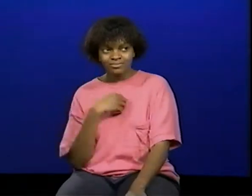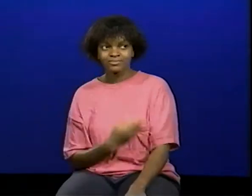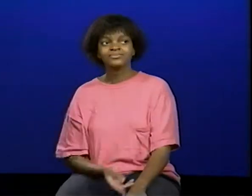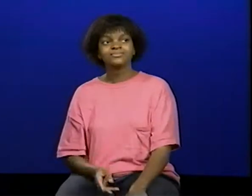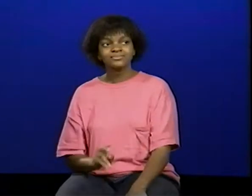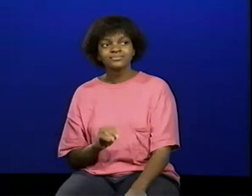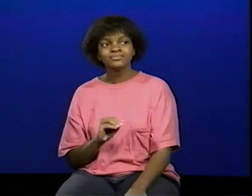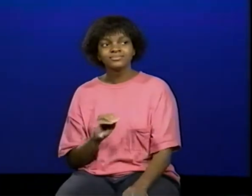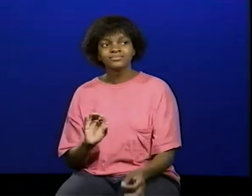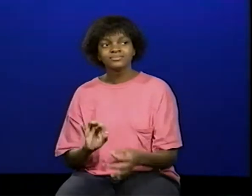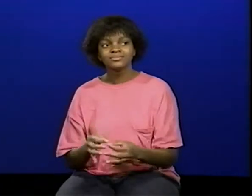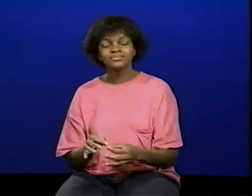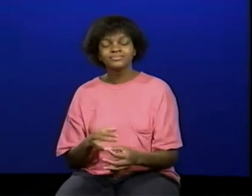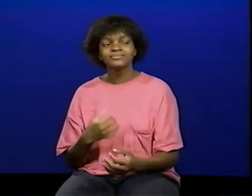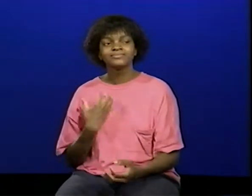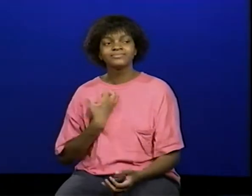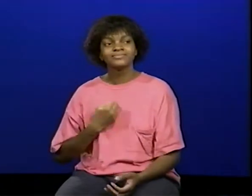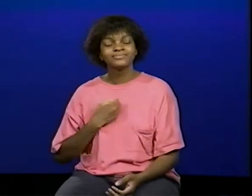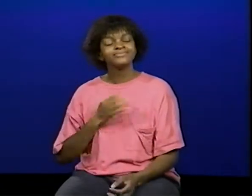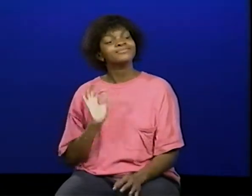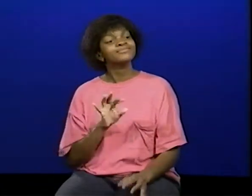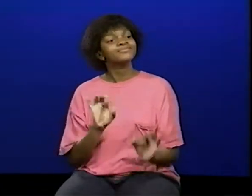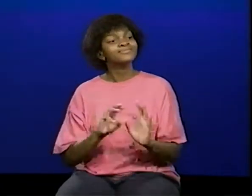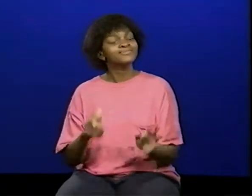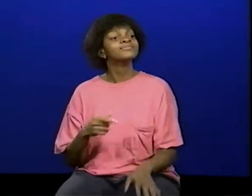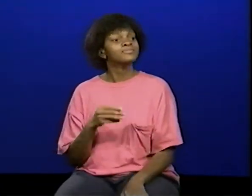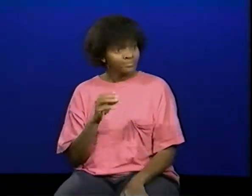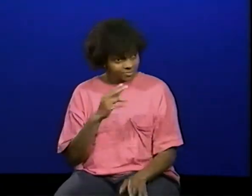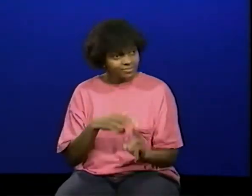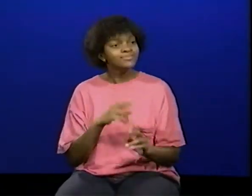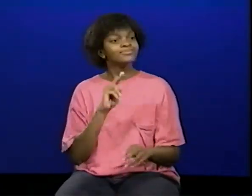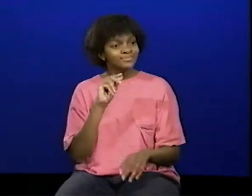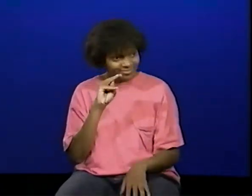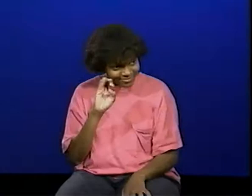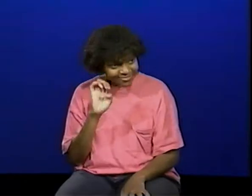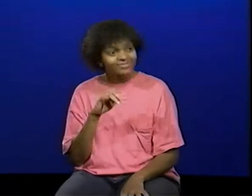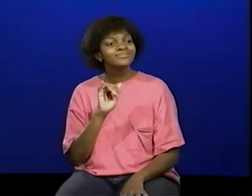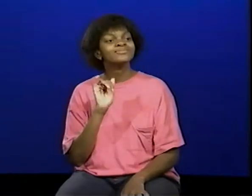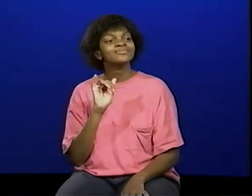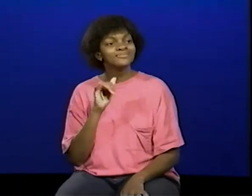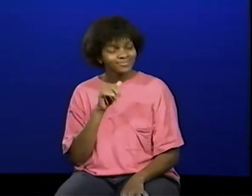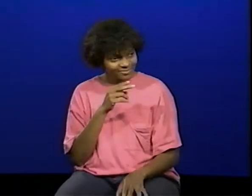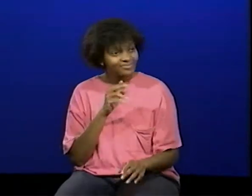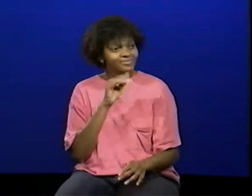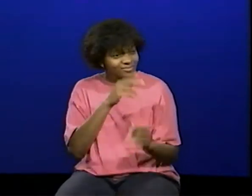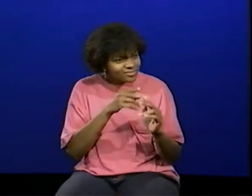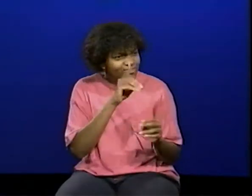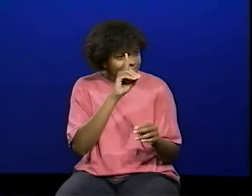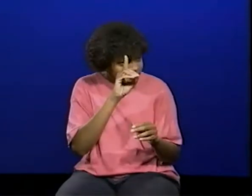introduced herself to me. And I said, there's no interpreter here. She fingerspelled,